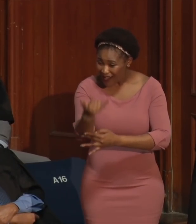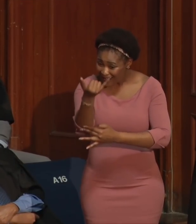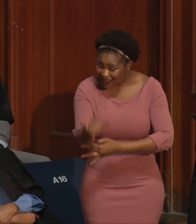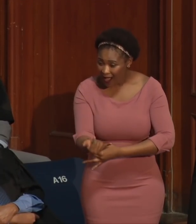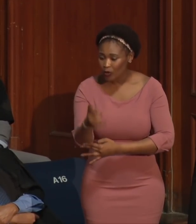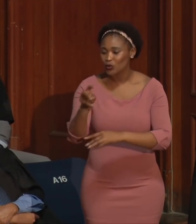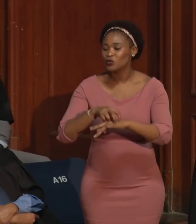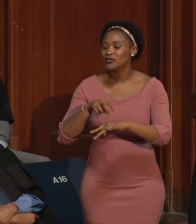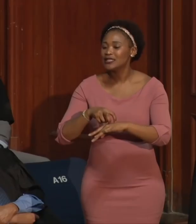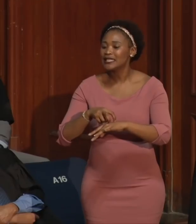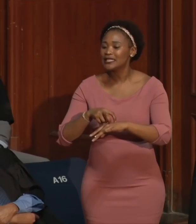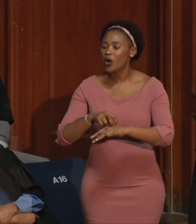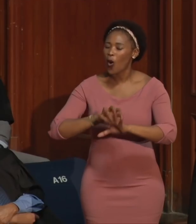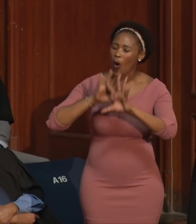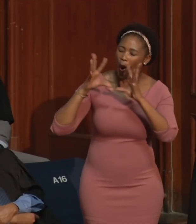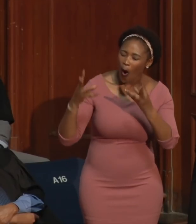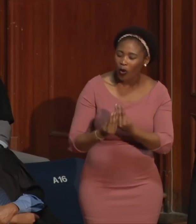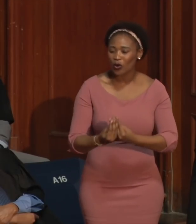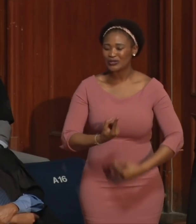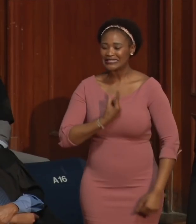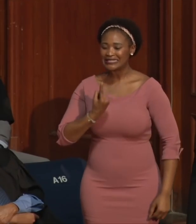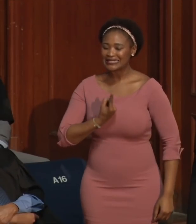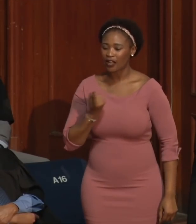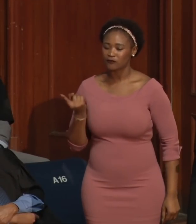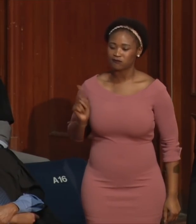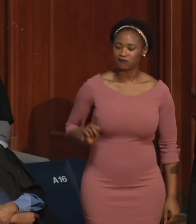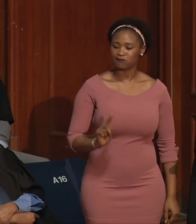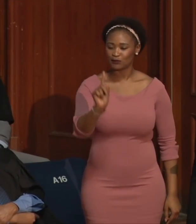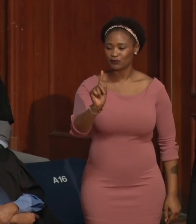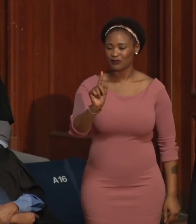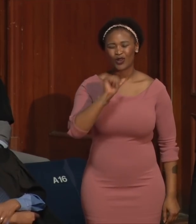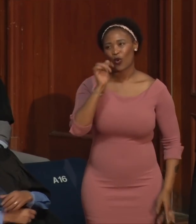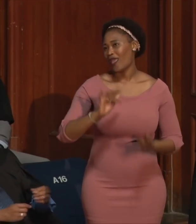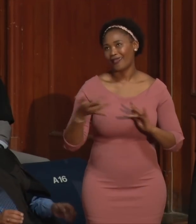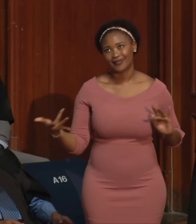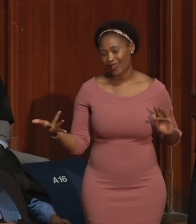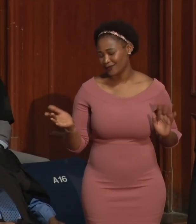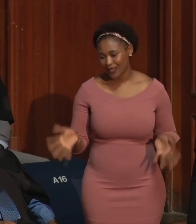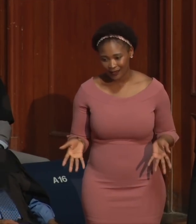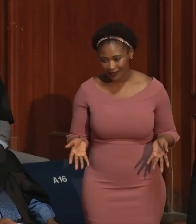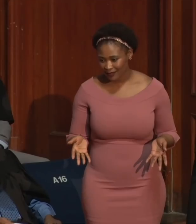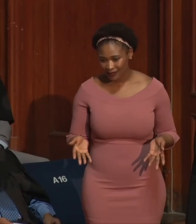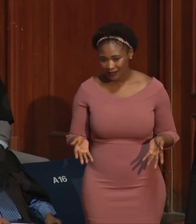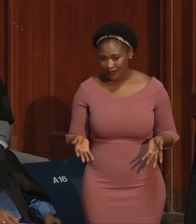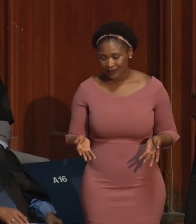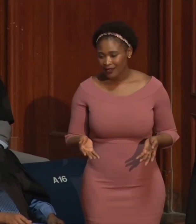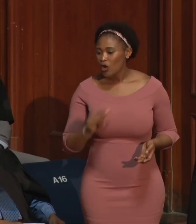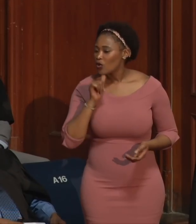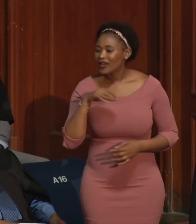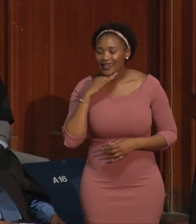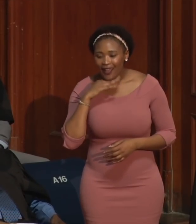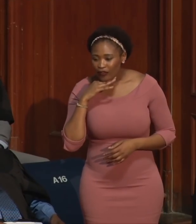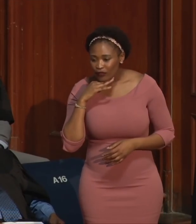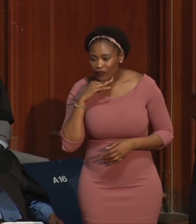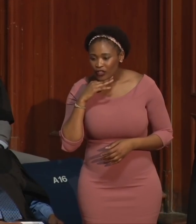are required to bring your whole self to the table, not just your intellect. It is also not enough